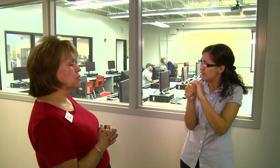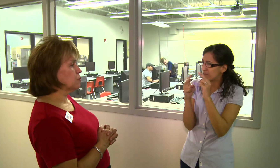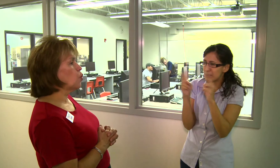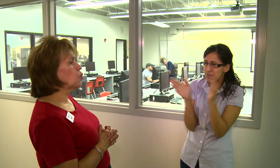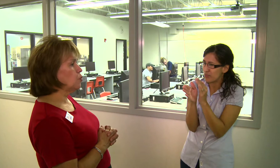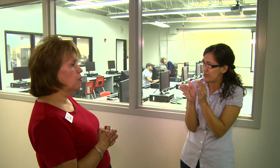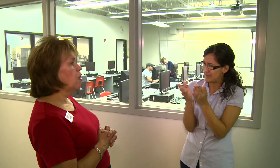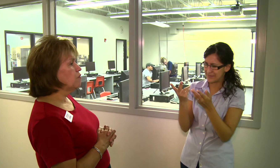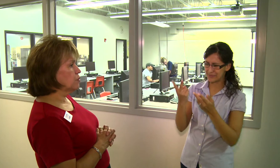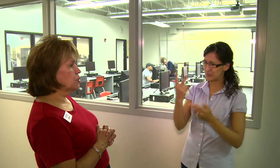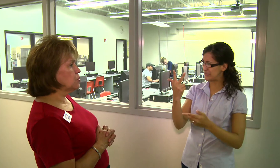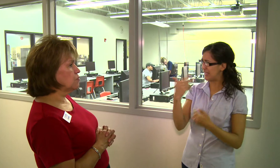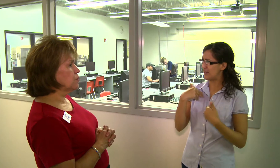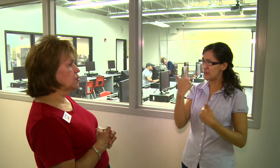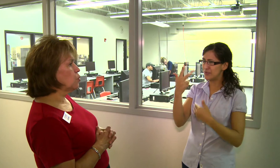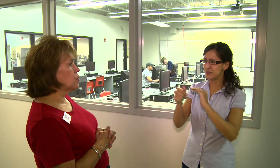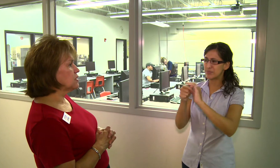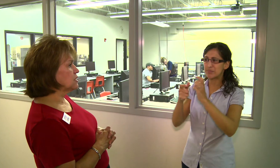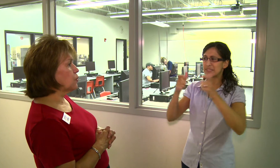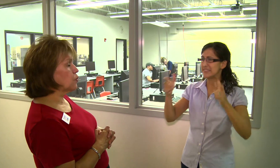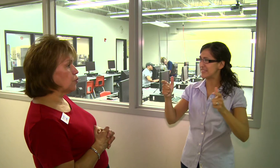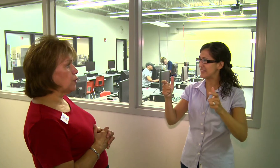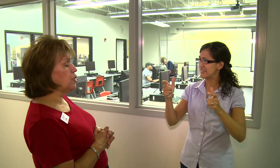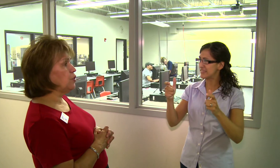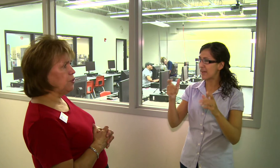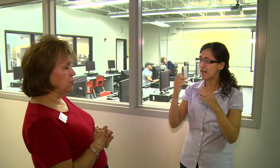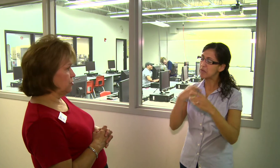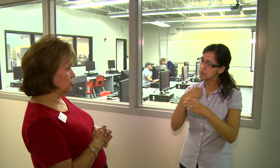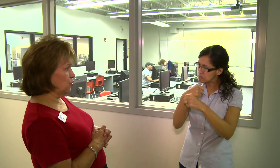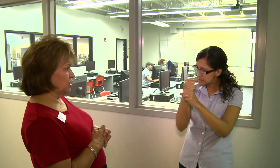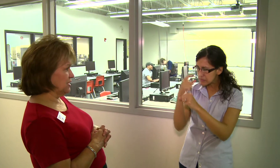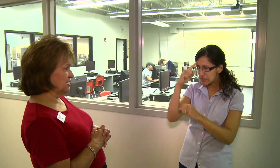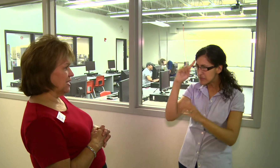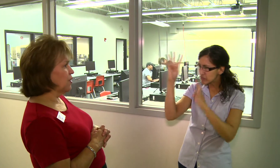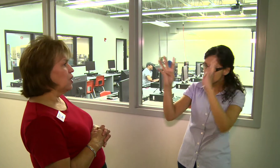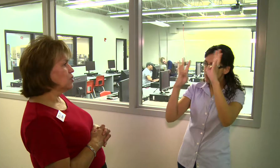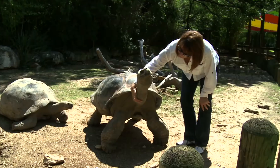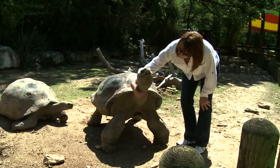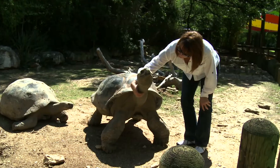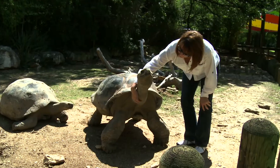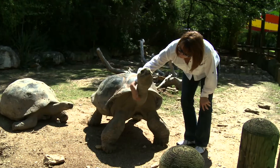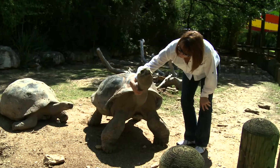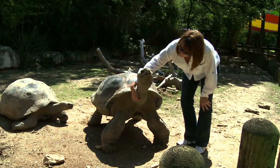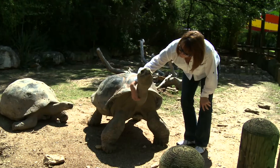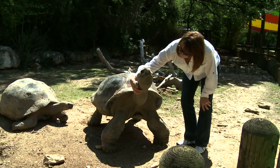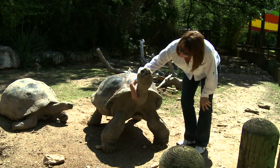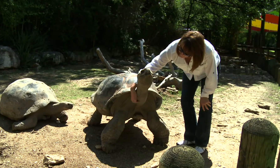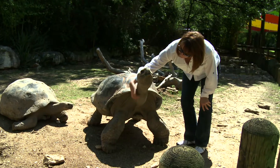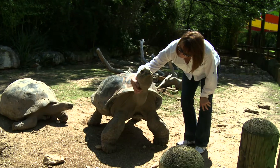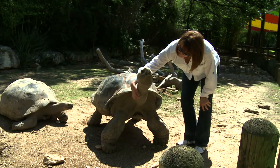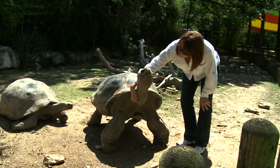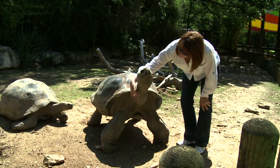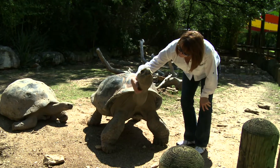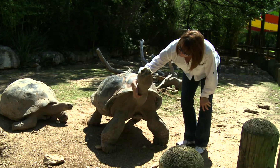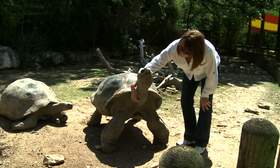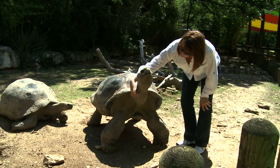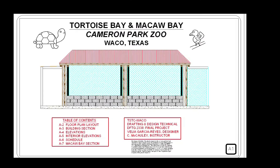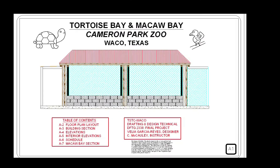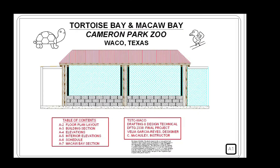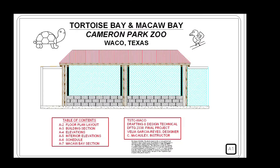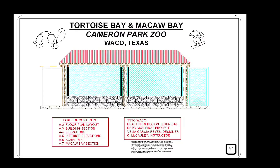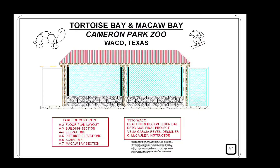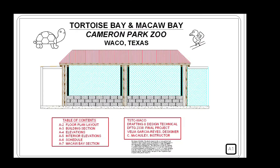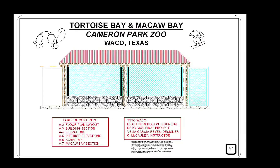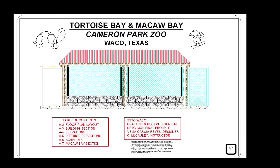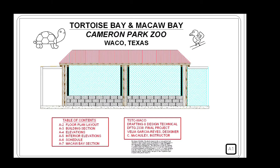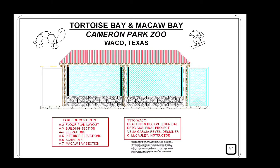comfortable so there's more room for the tortoises. There were 3 huge tortoises there, so I had to create something